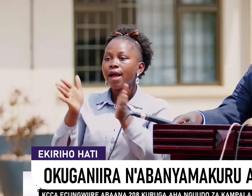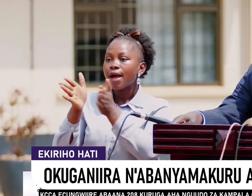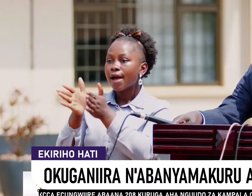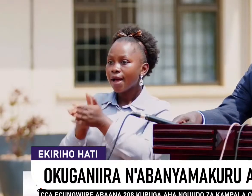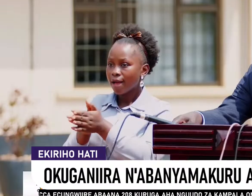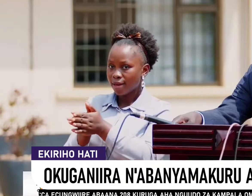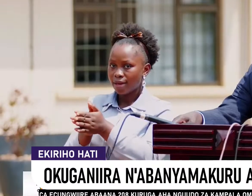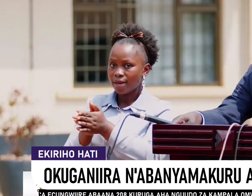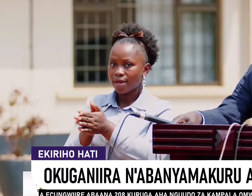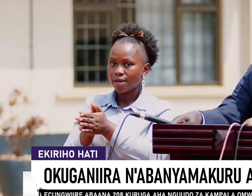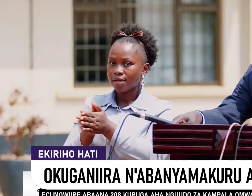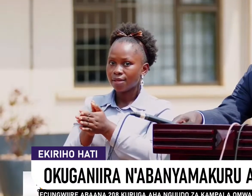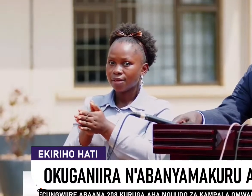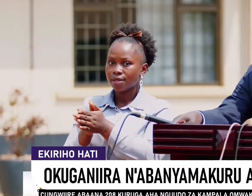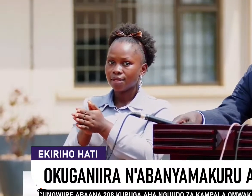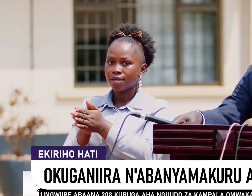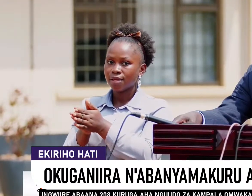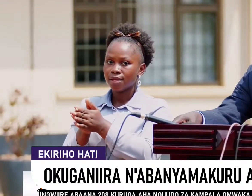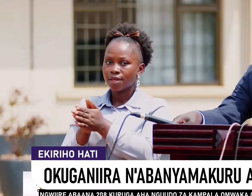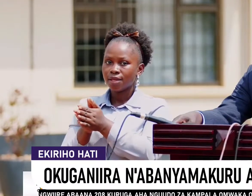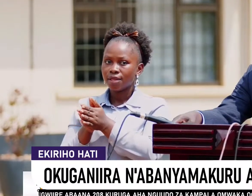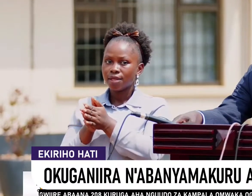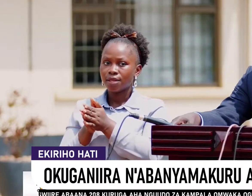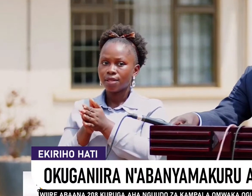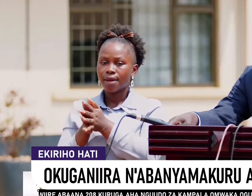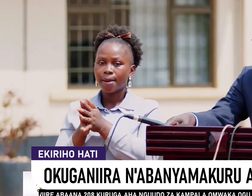and the